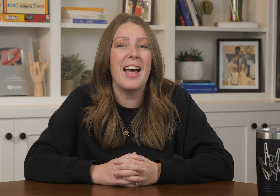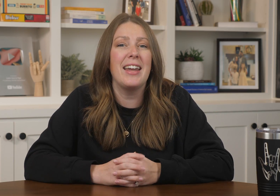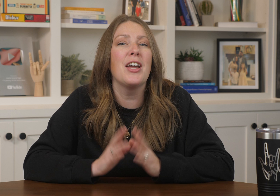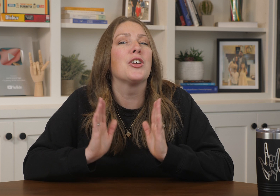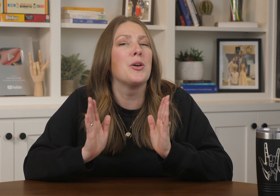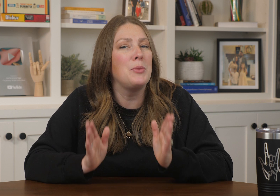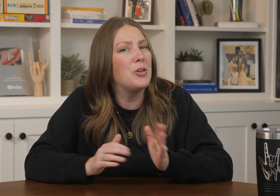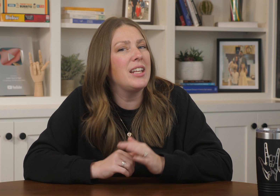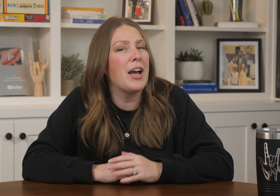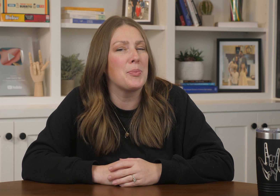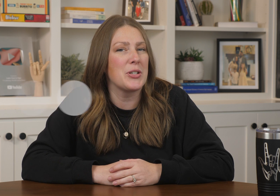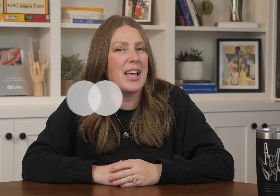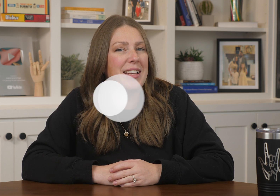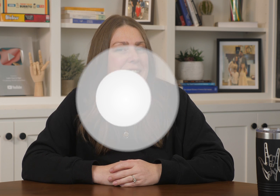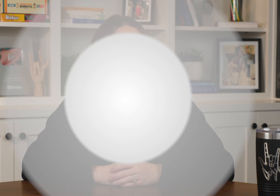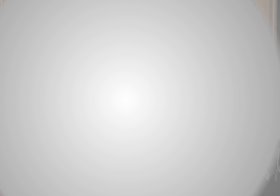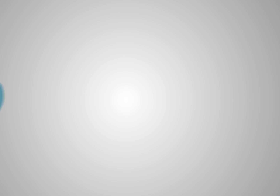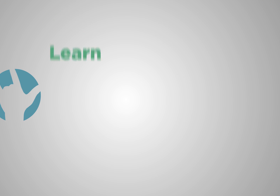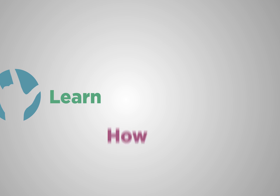sign community helper signs.